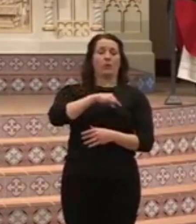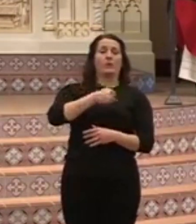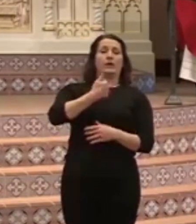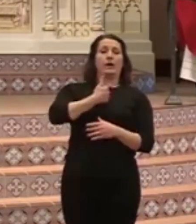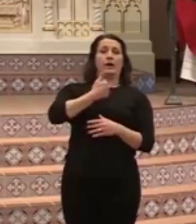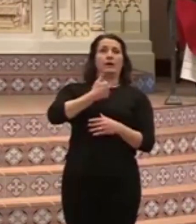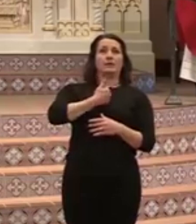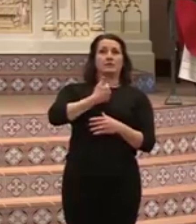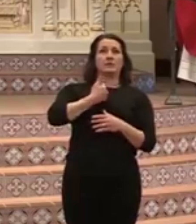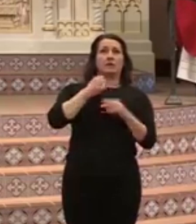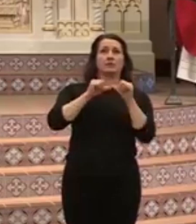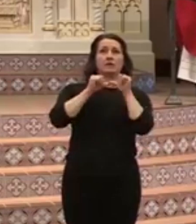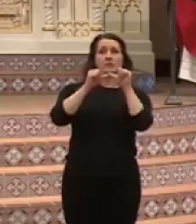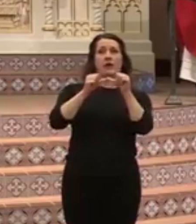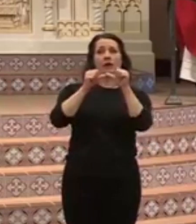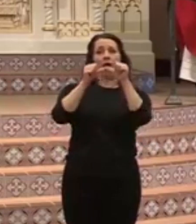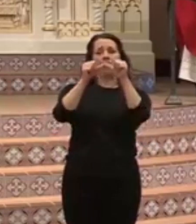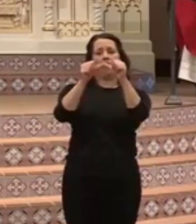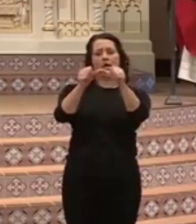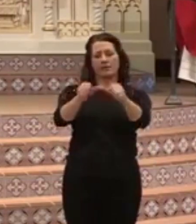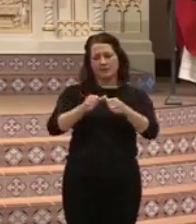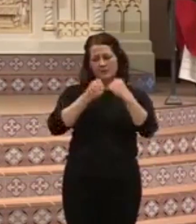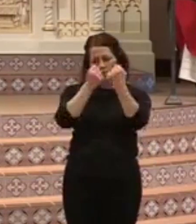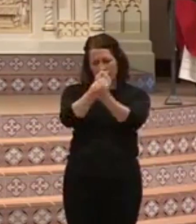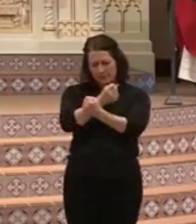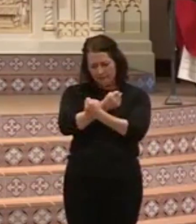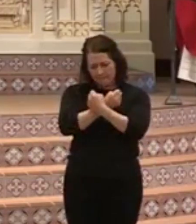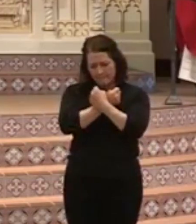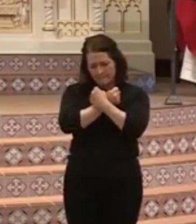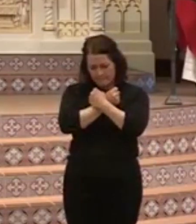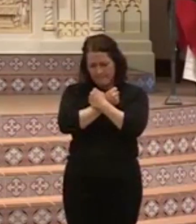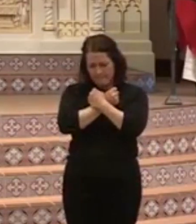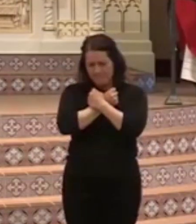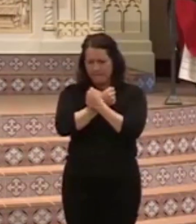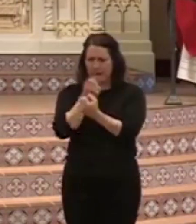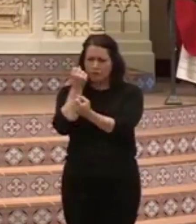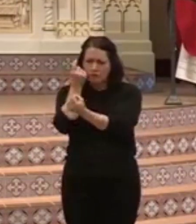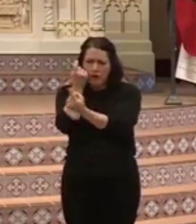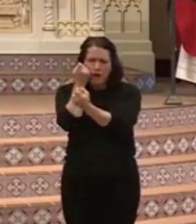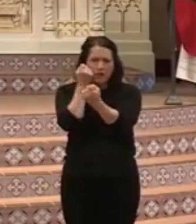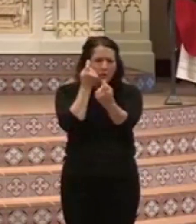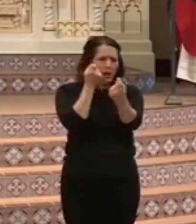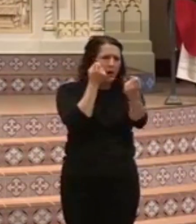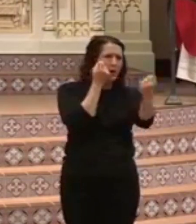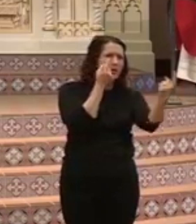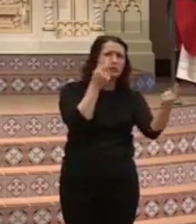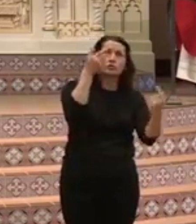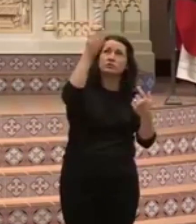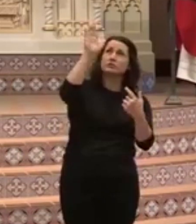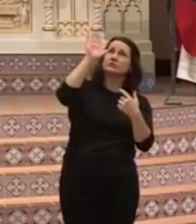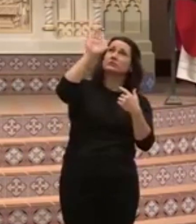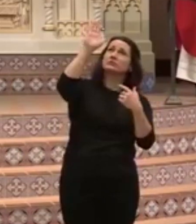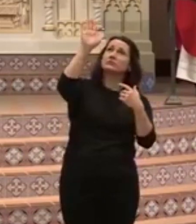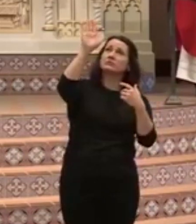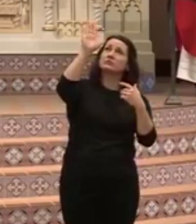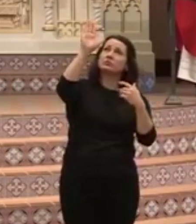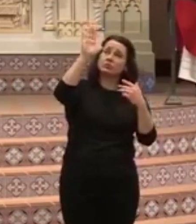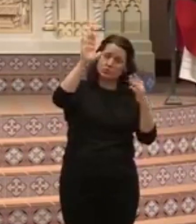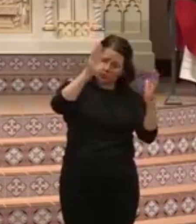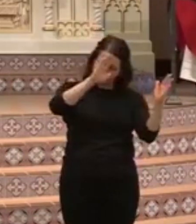being constant in mutual love and striving to understand more fully the mystery of your